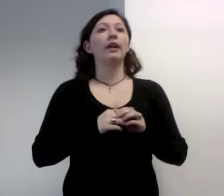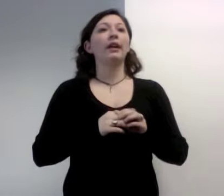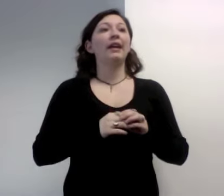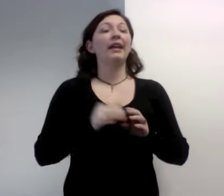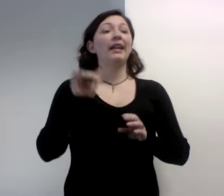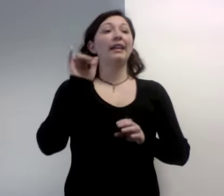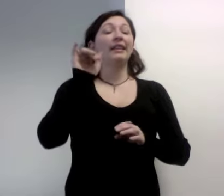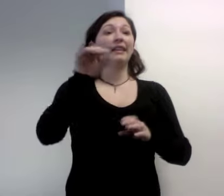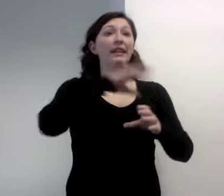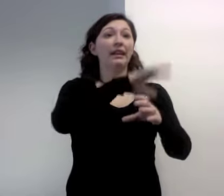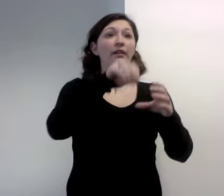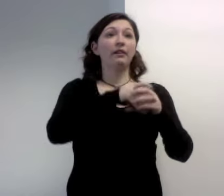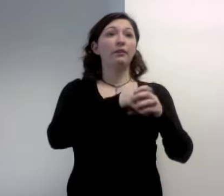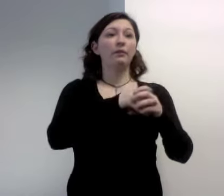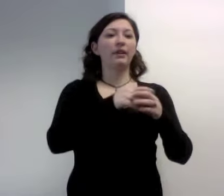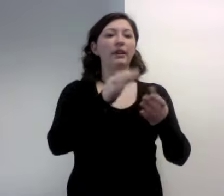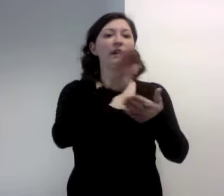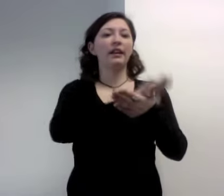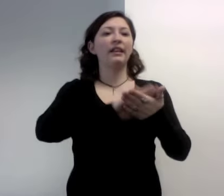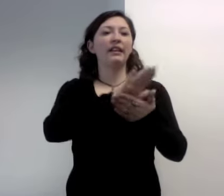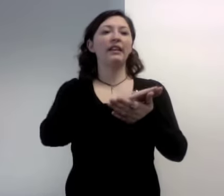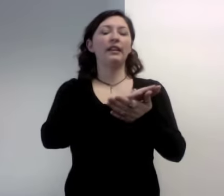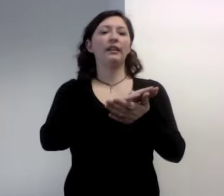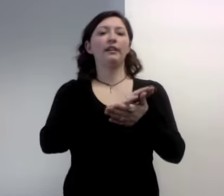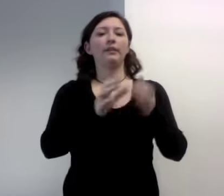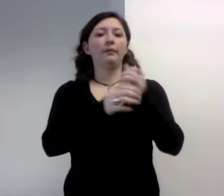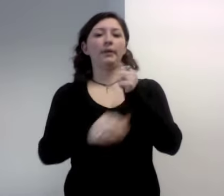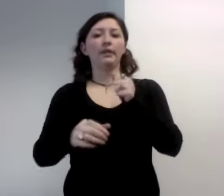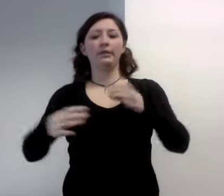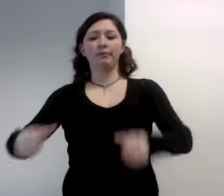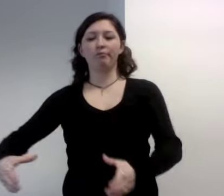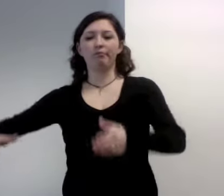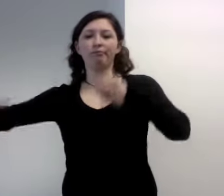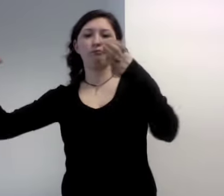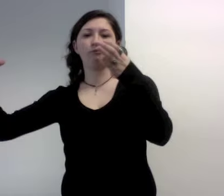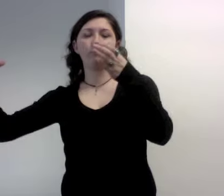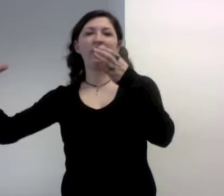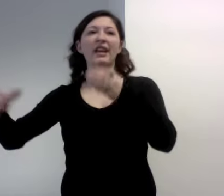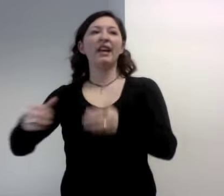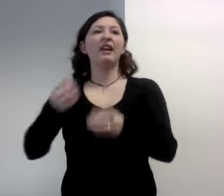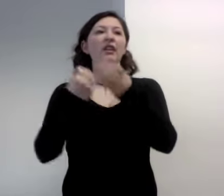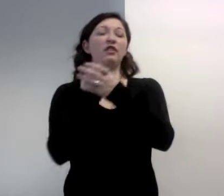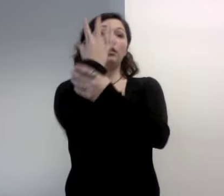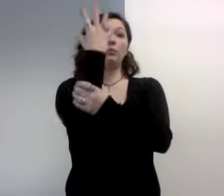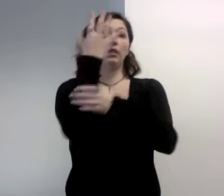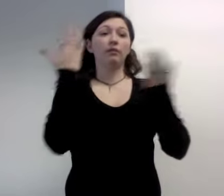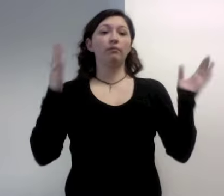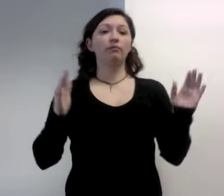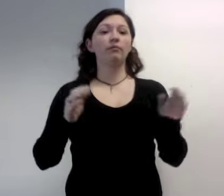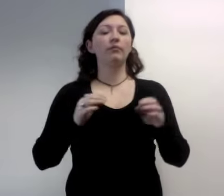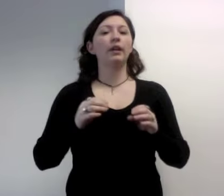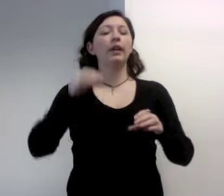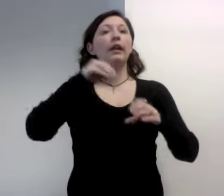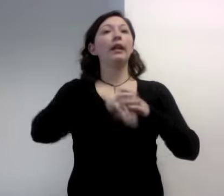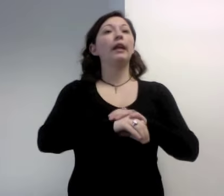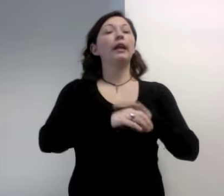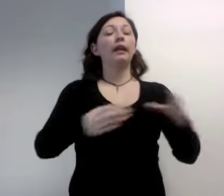out the waste barrels. Every spring they did it. And in the barrels would be